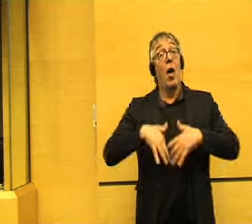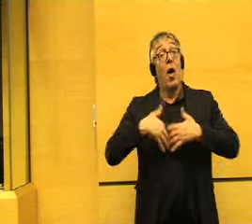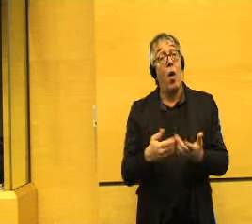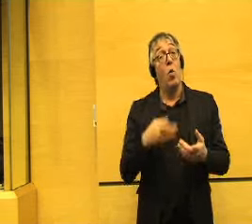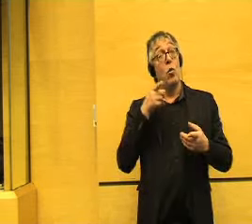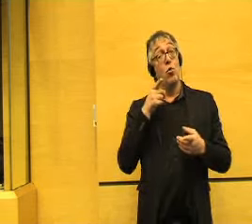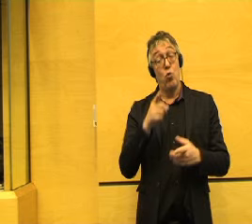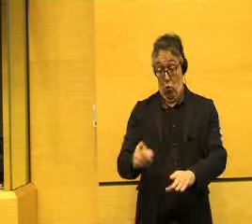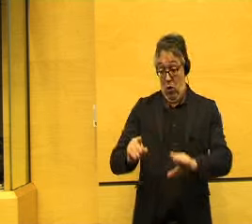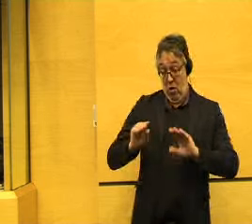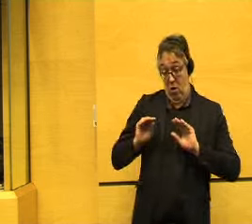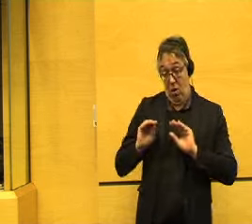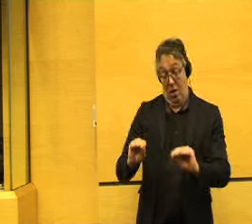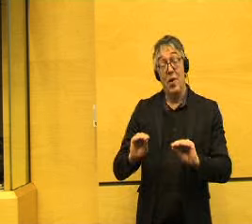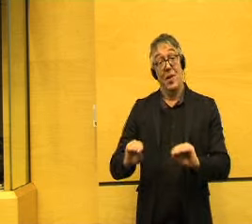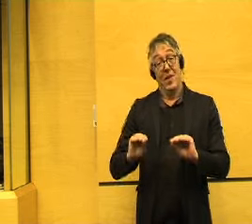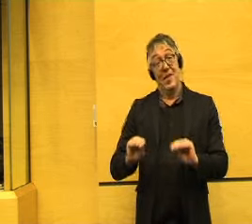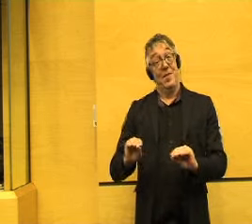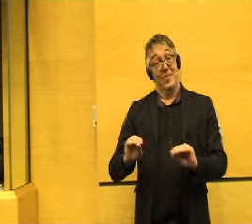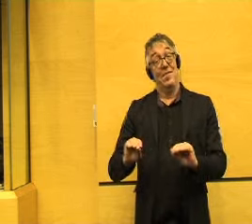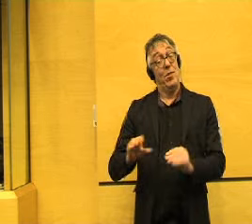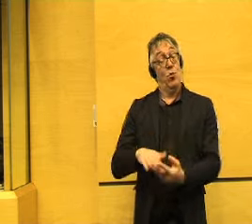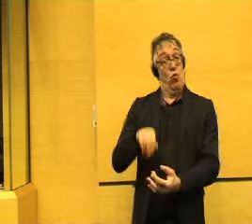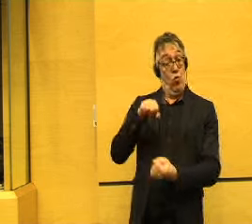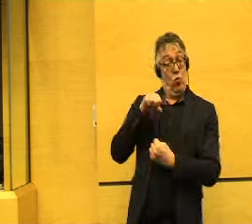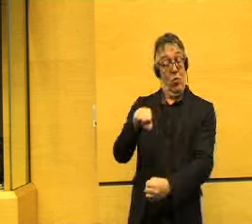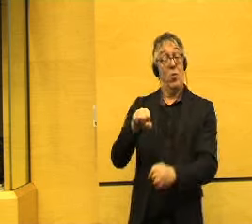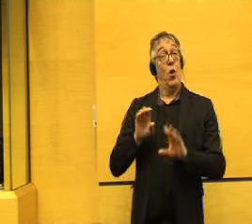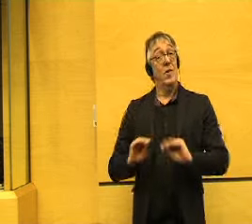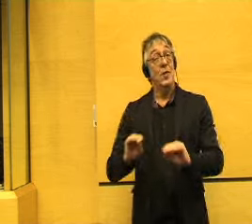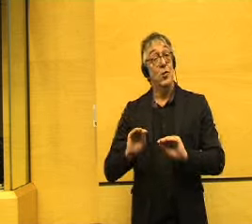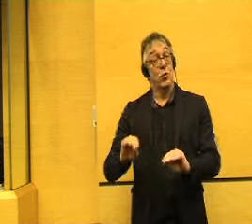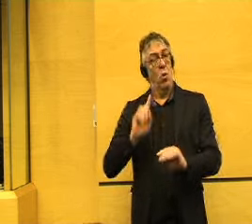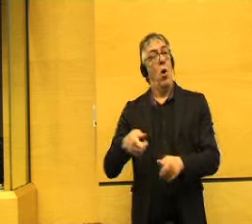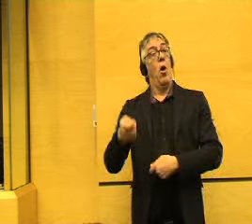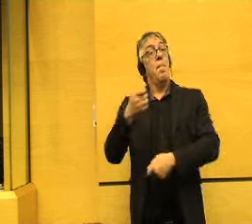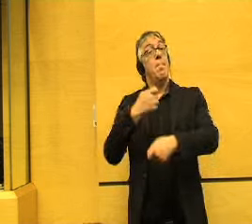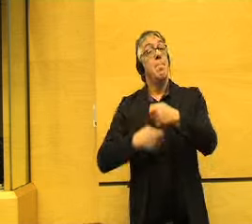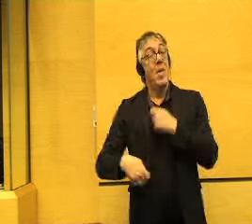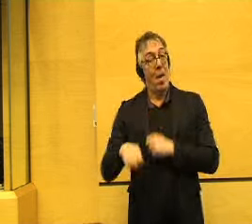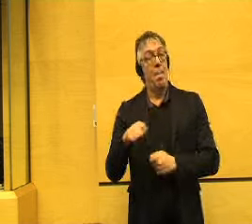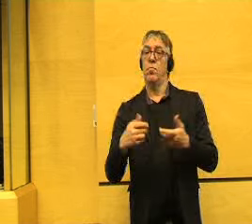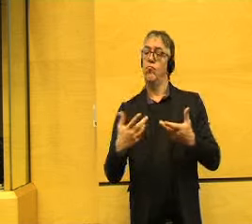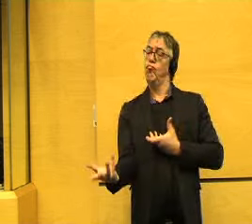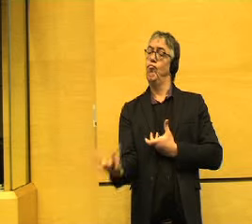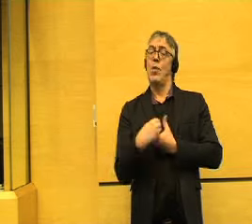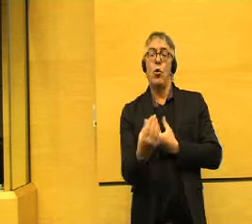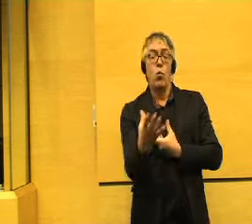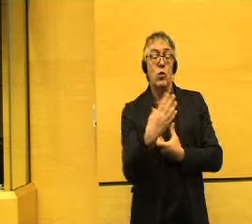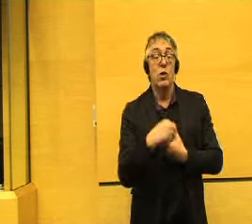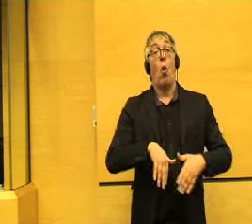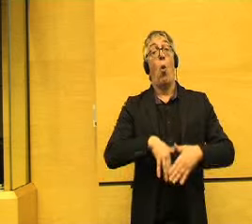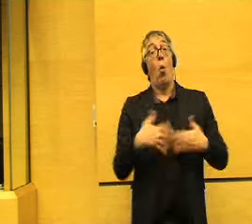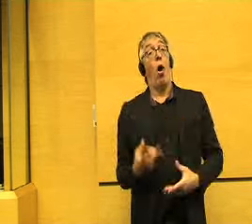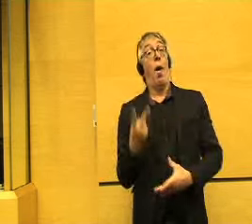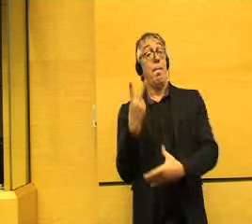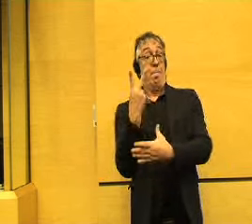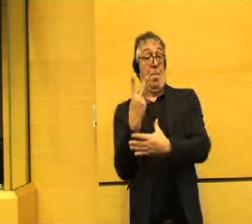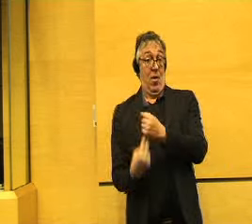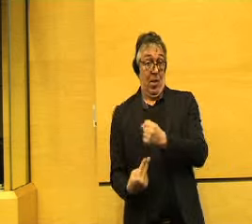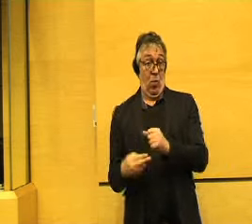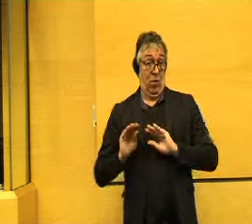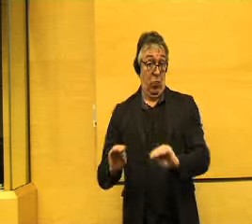or bilingual education. I'm particularly interested in how the government makes sure that teachers are qualified in